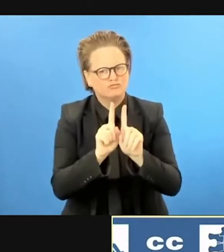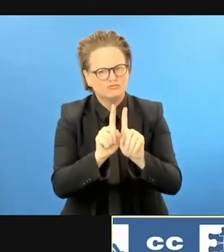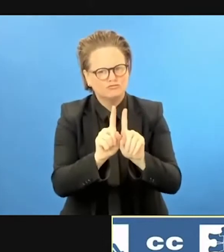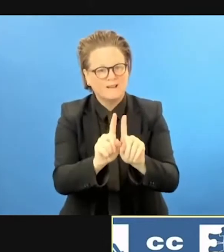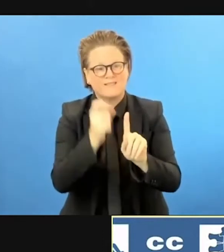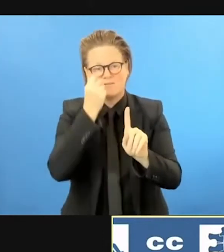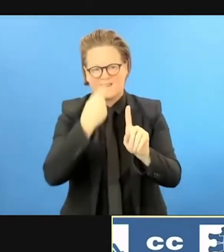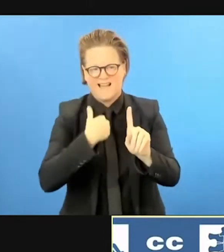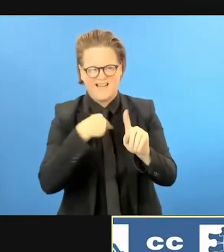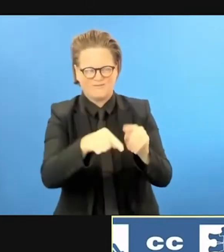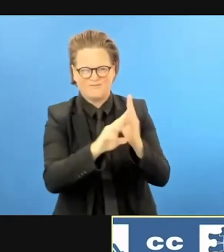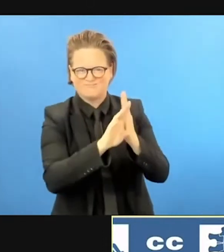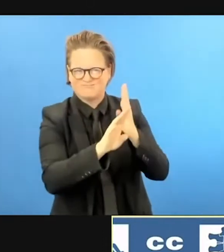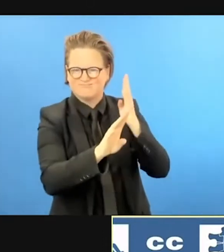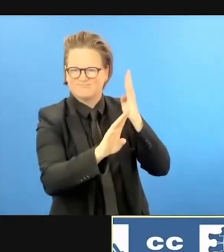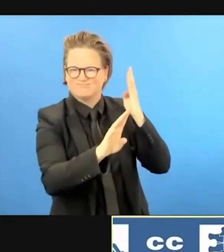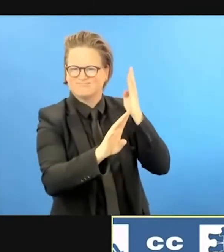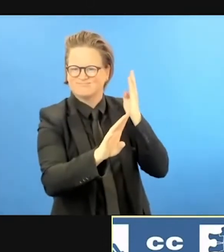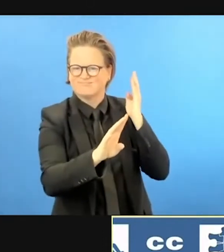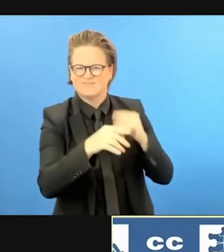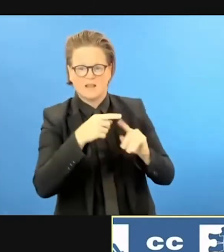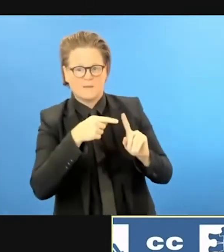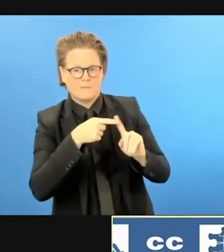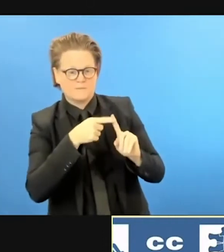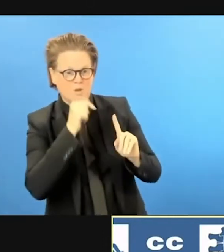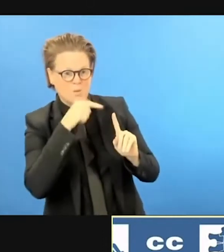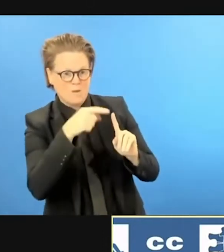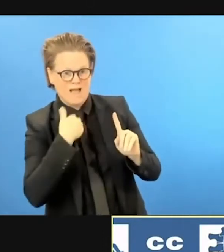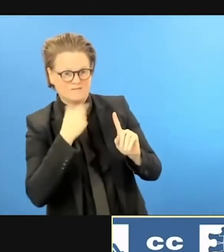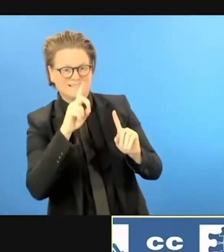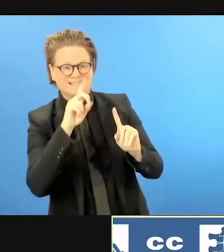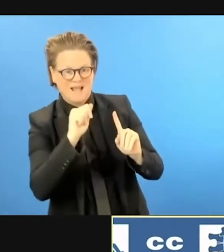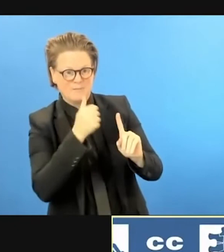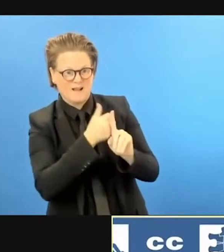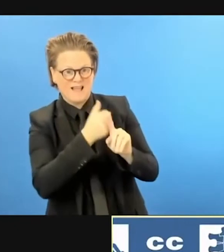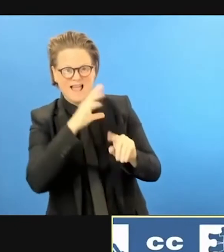of time that you need to wait in a line. And so